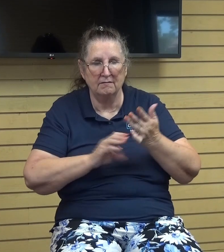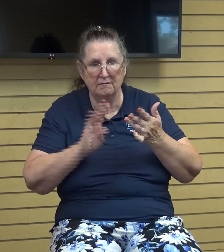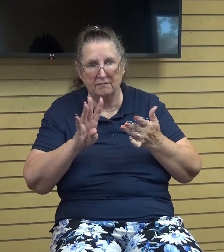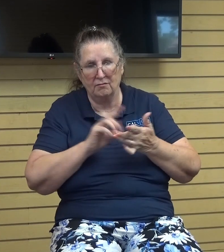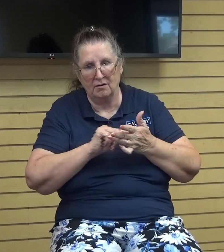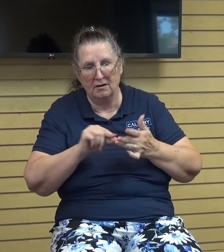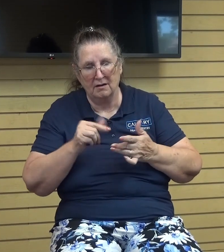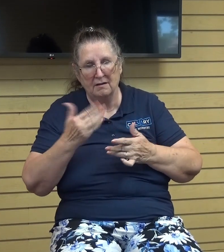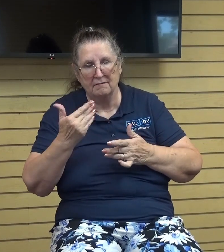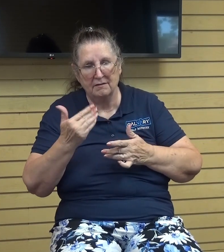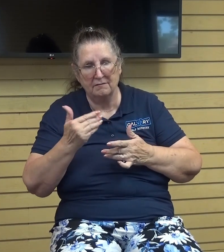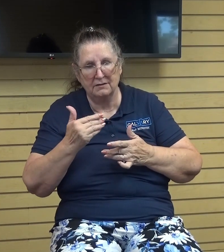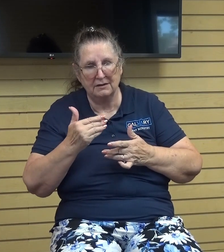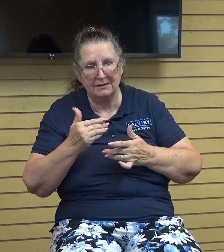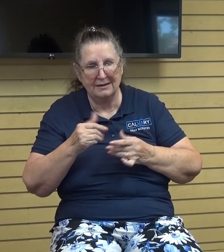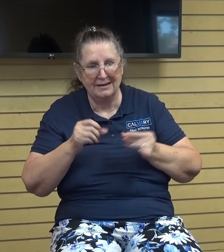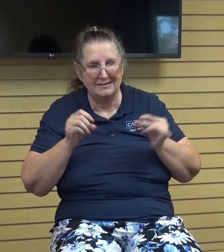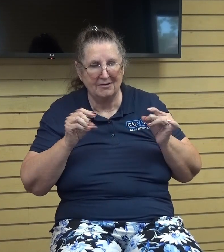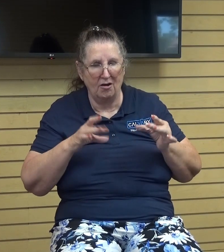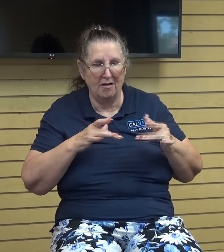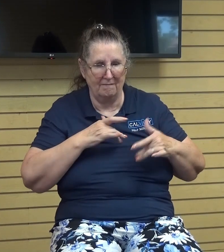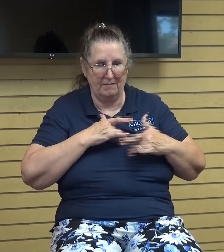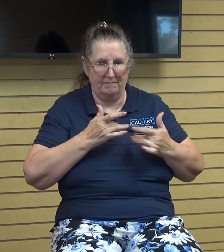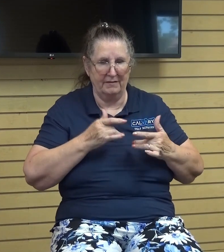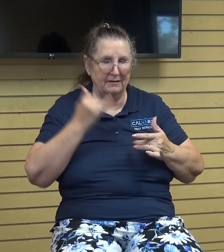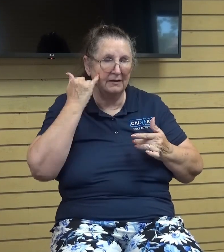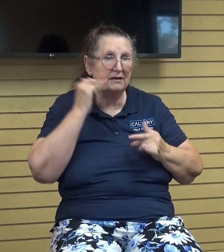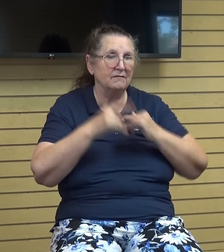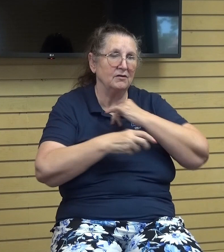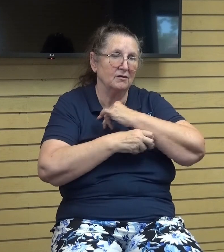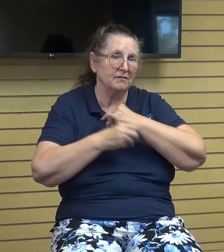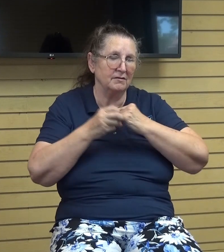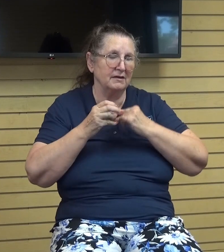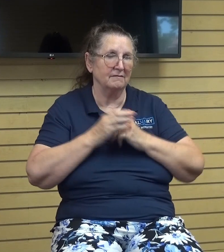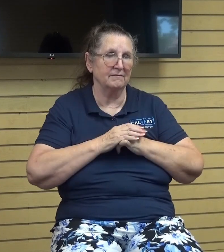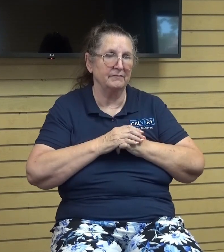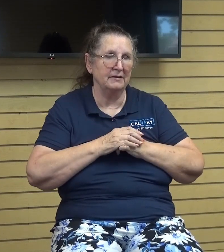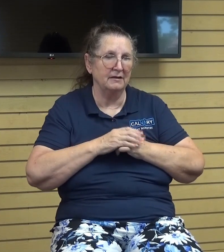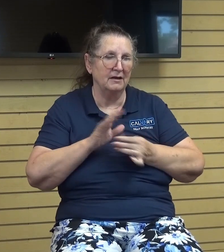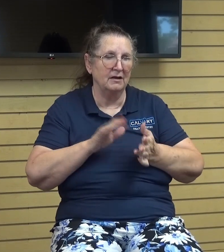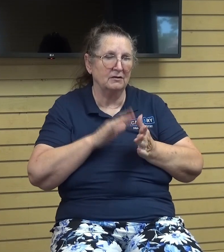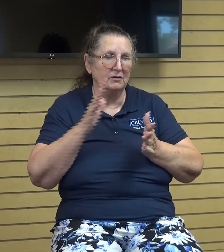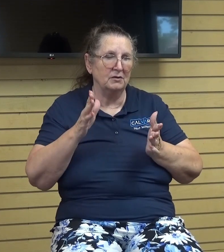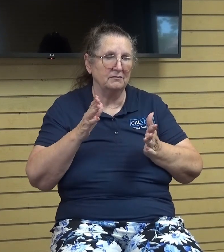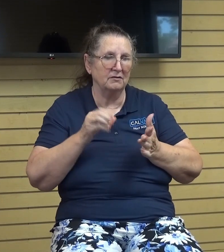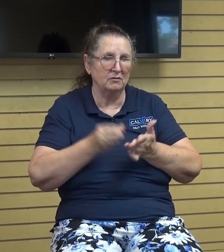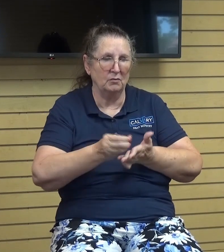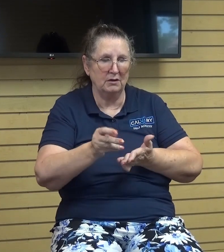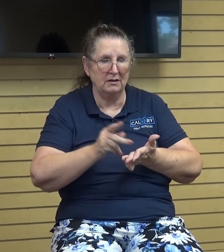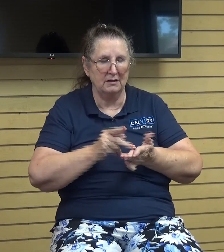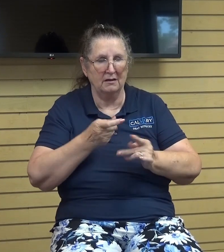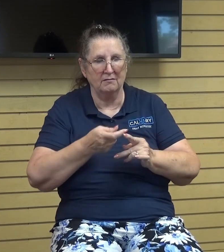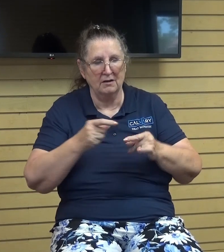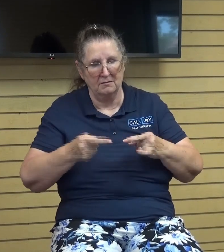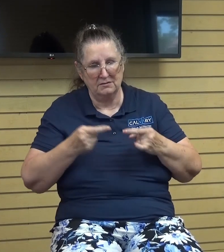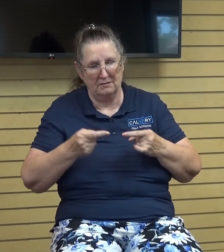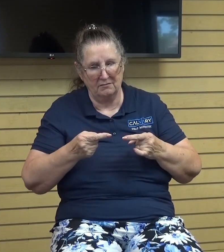thief. We have all experienced that, right? It is such a glorious feeling to be redeemed from suffering as an evildoer, as a